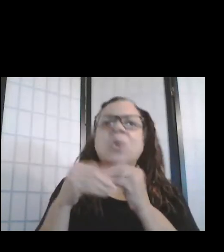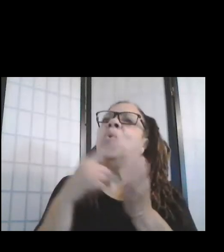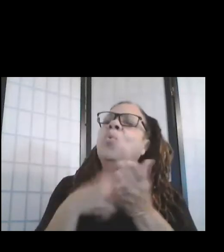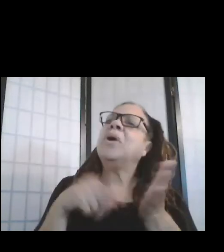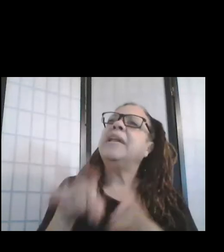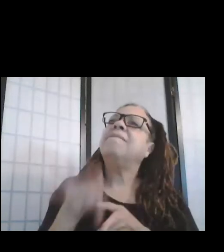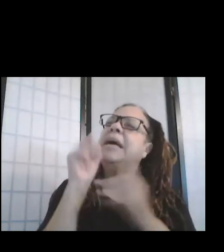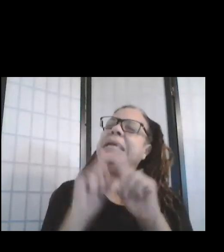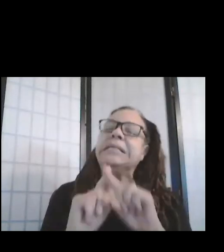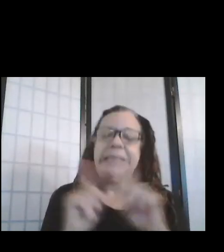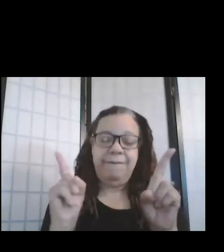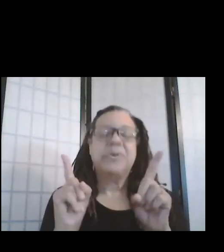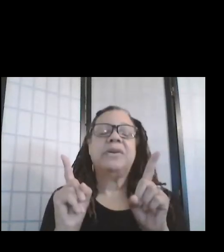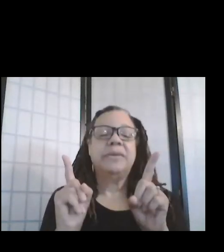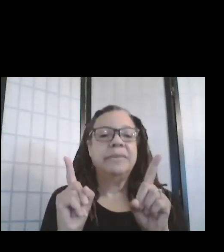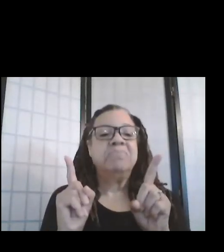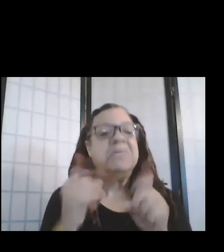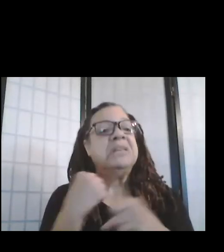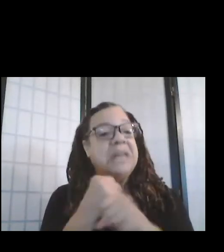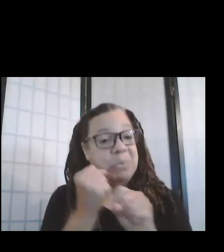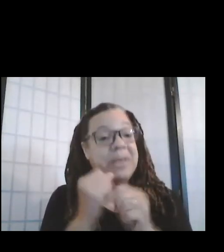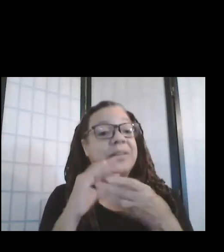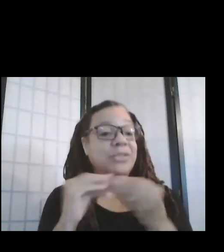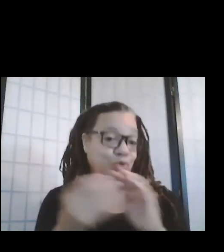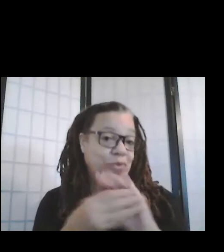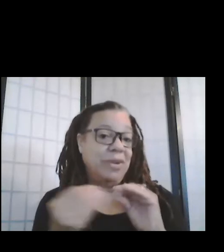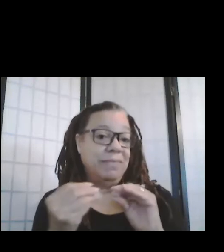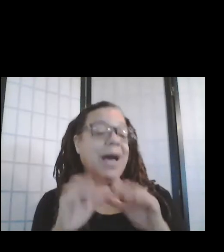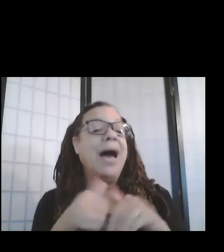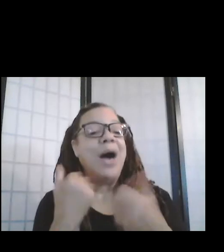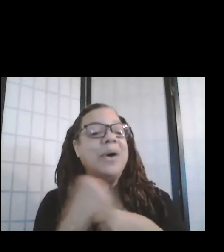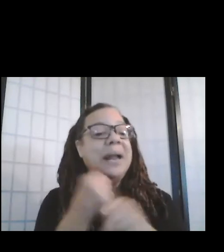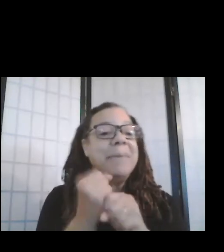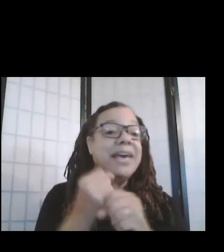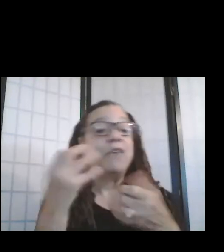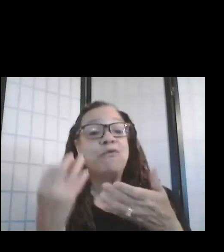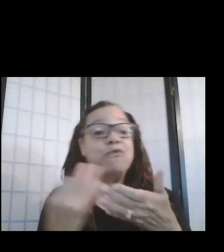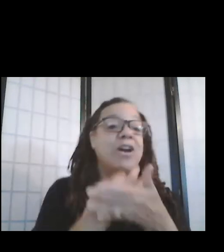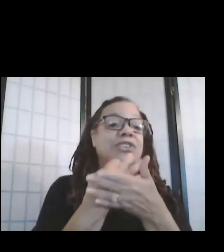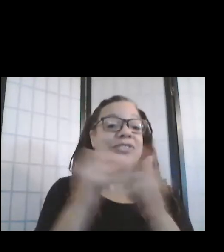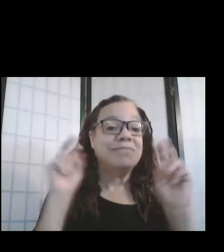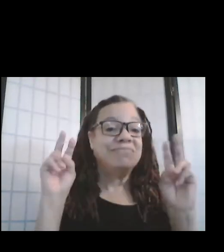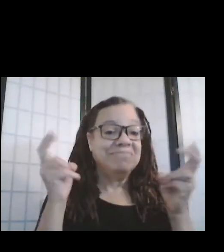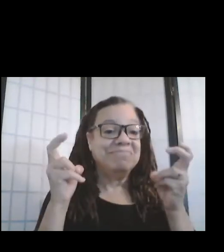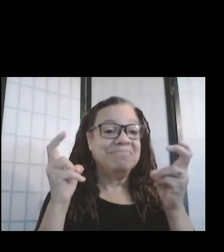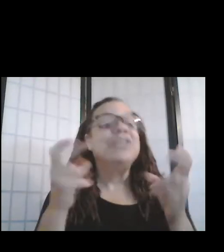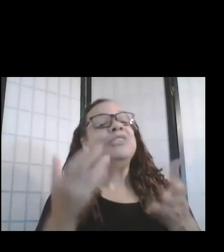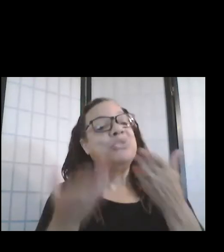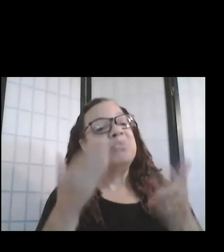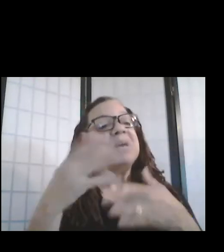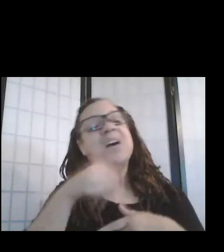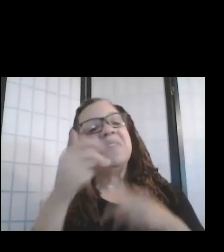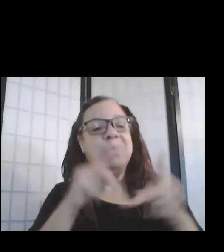might make a story? And how can I make it a little bit fresh so that it might interest a